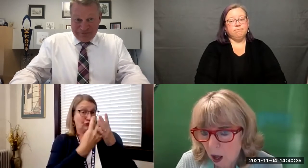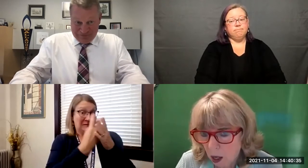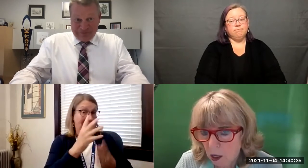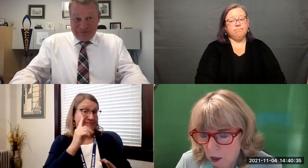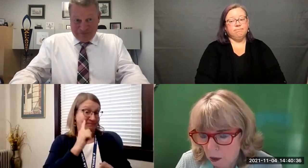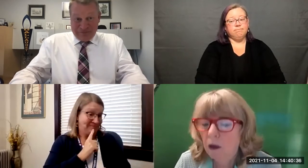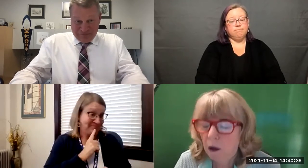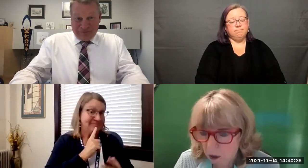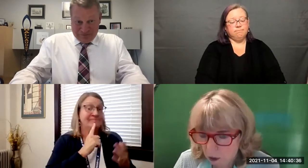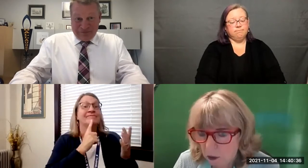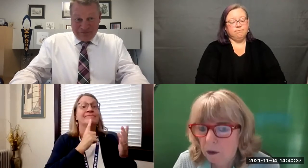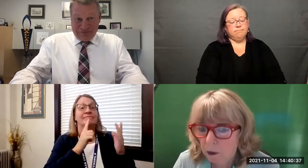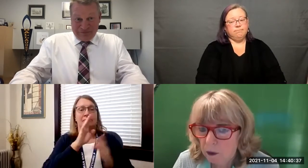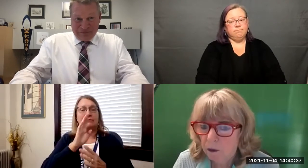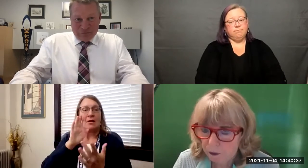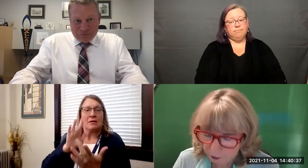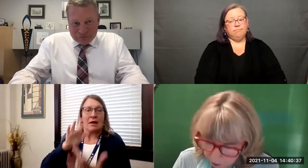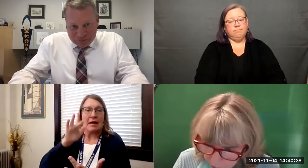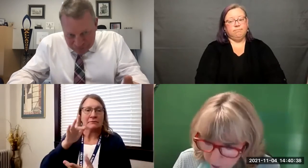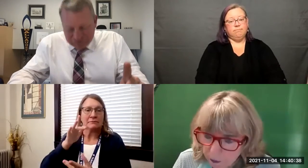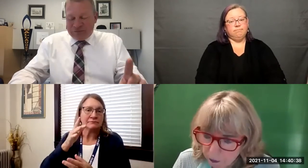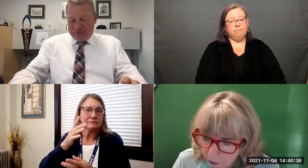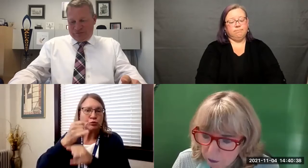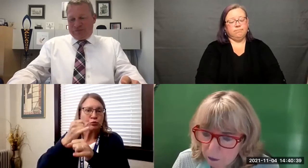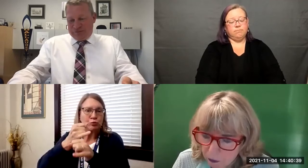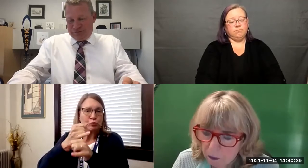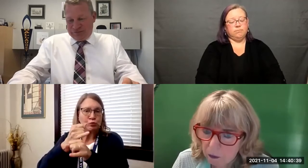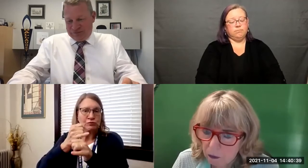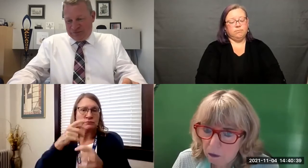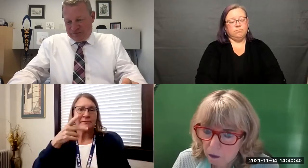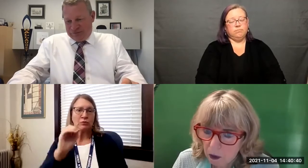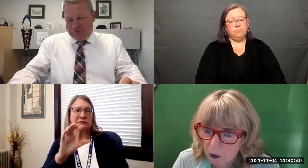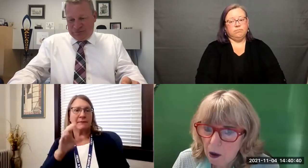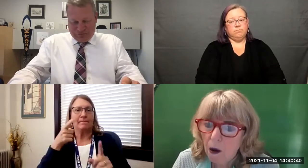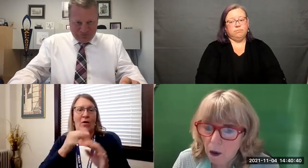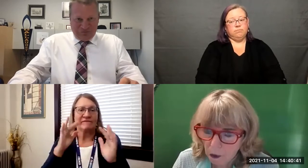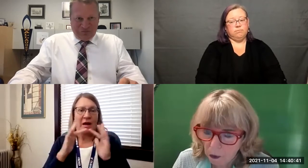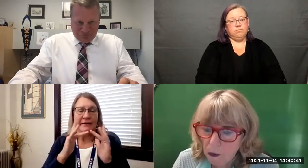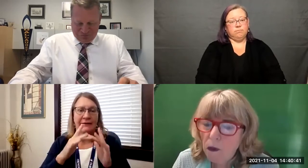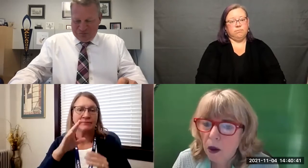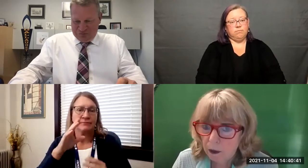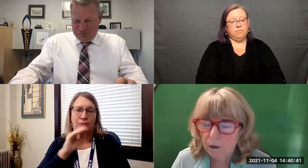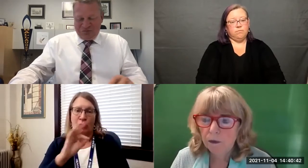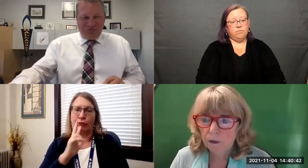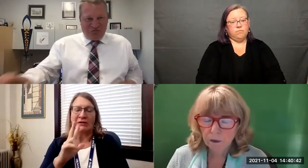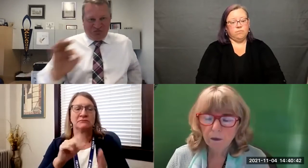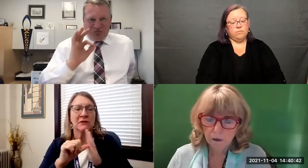pipeline, having that early detection, here's a deaf child, making that initial contact with the School for the Deaf and having them be the point of